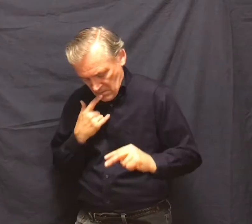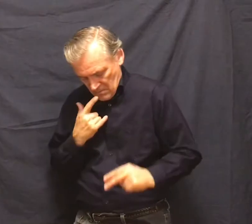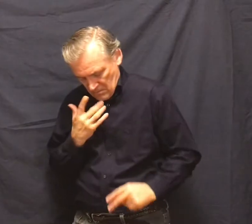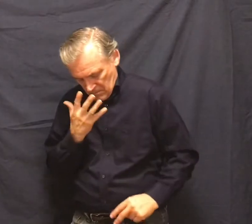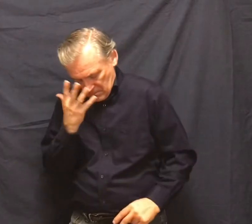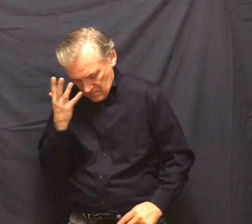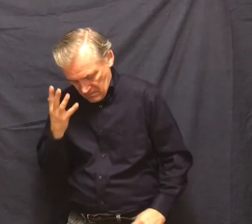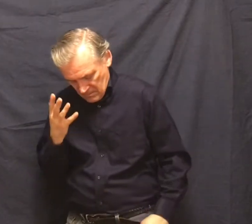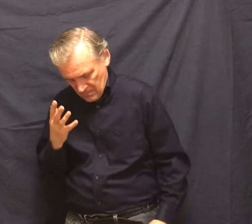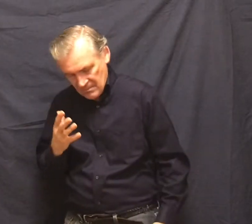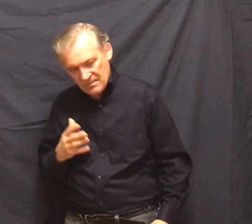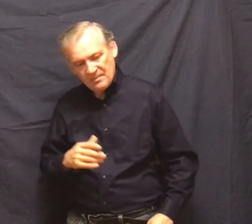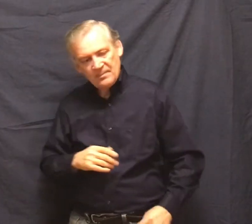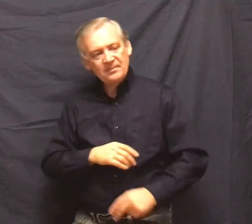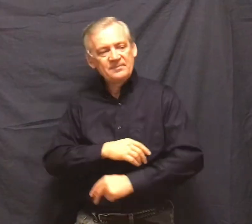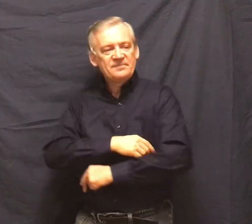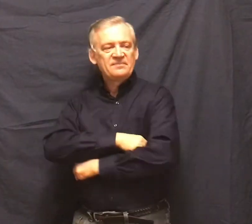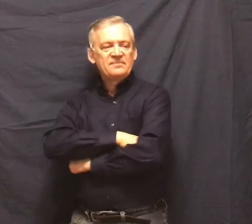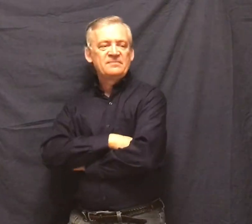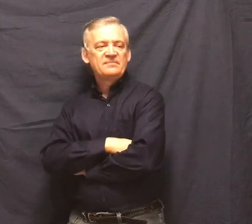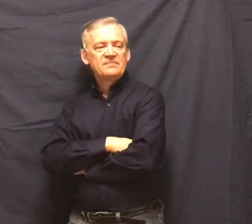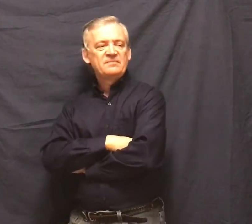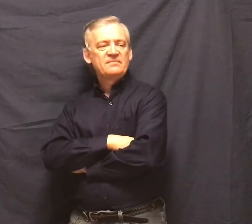Suddenly she said, "Where'd you get them bruises on your face?"